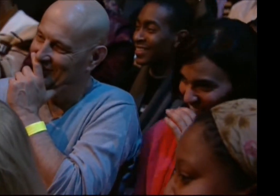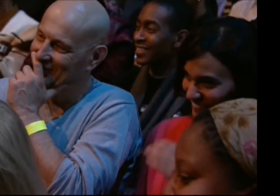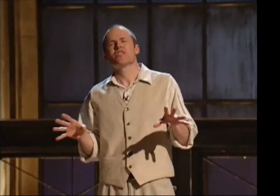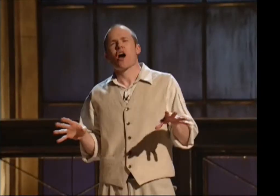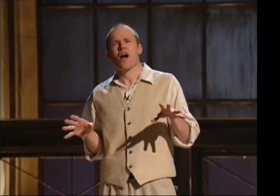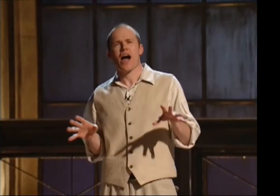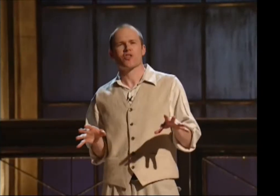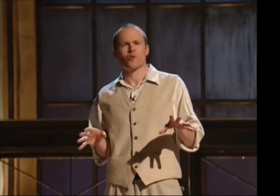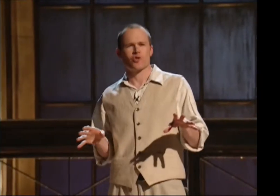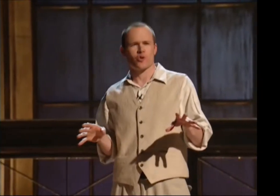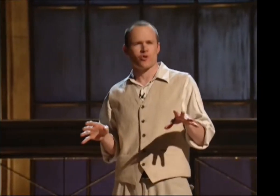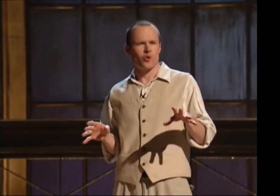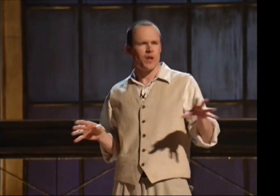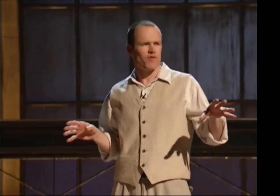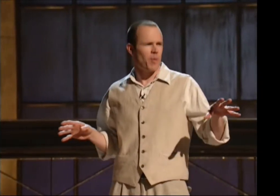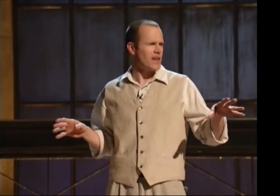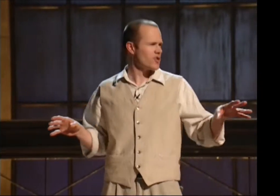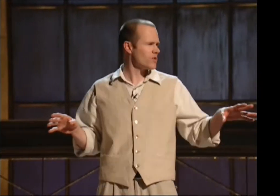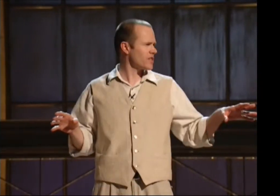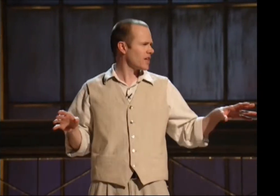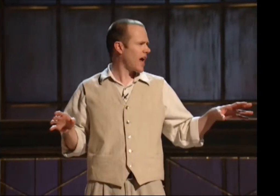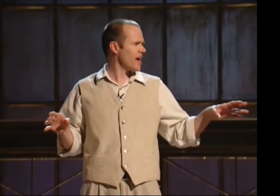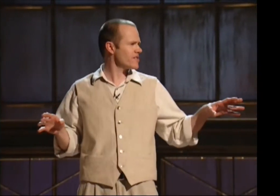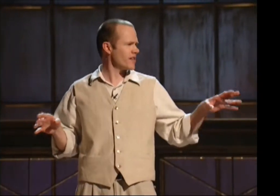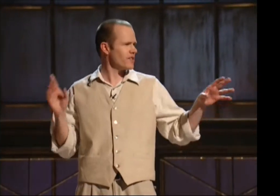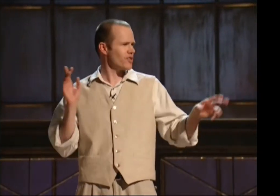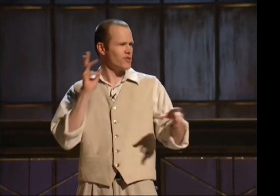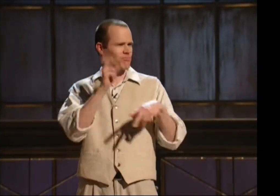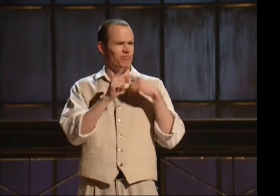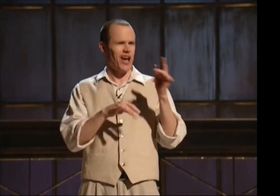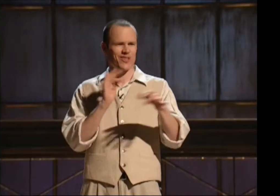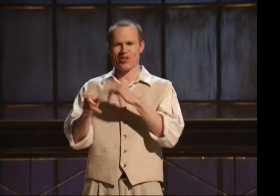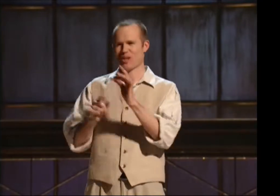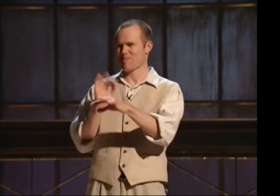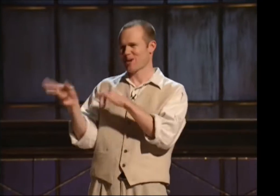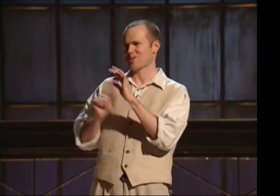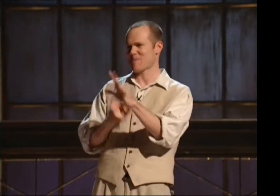These are high school students who never pass notes in class. They just sign their shit behind your back.